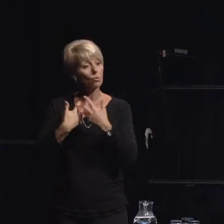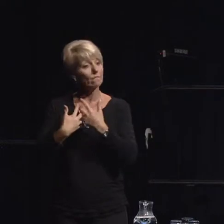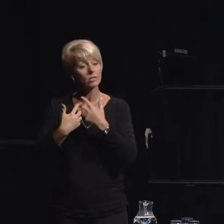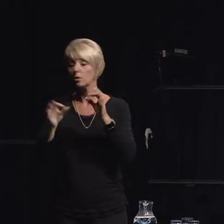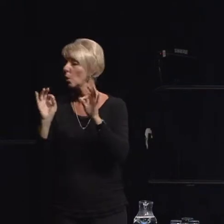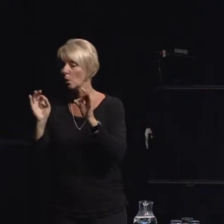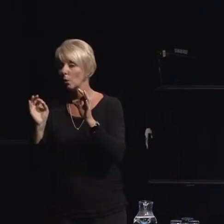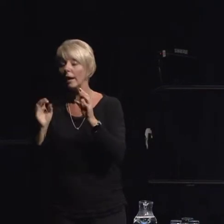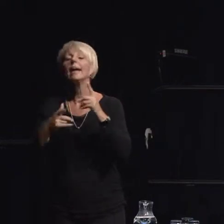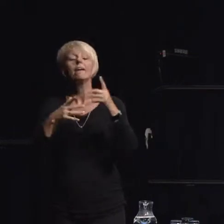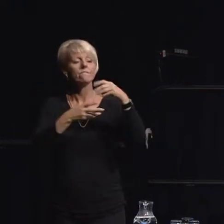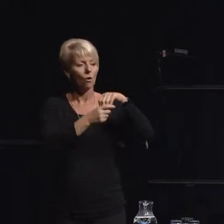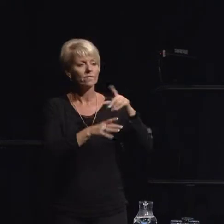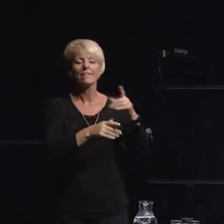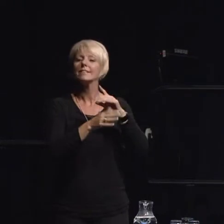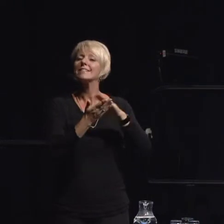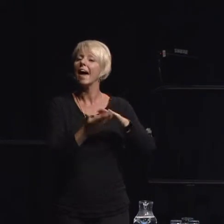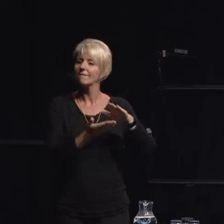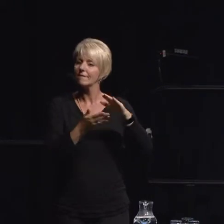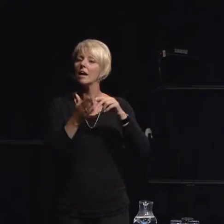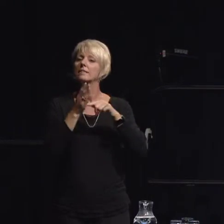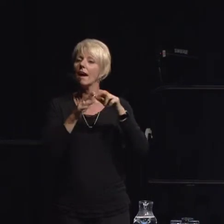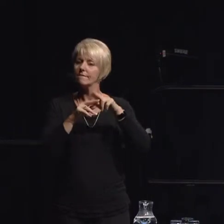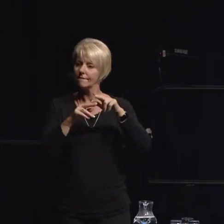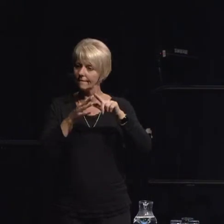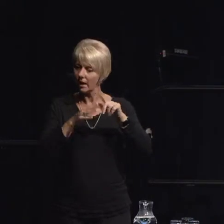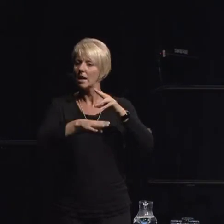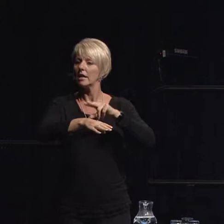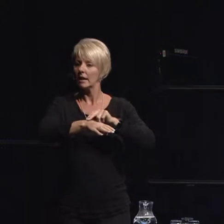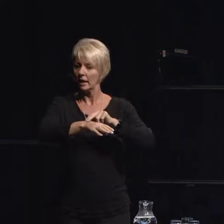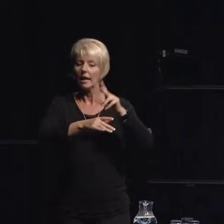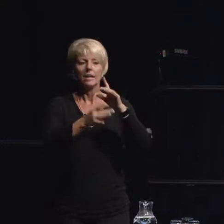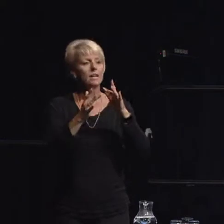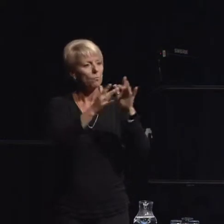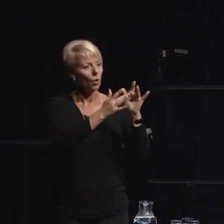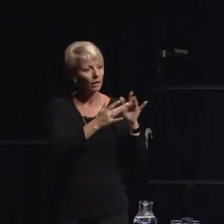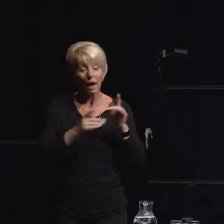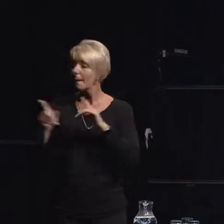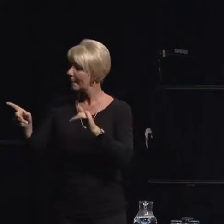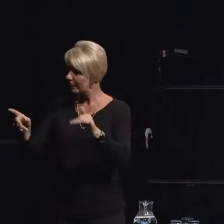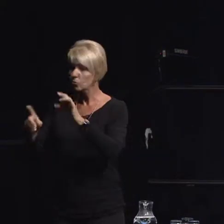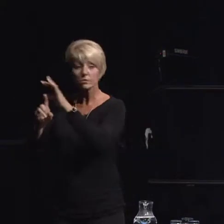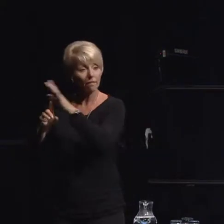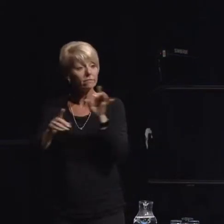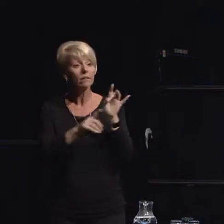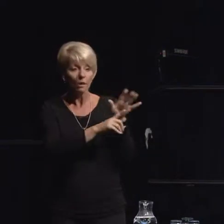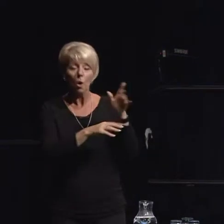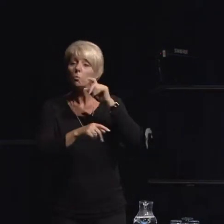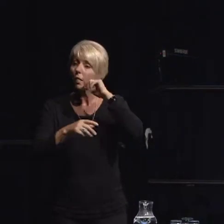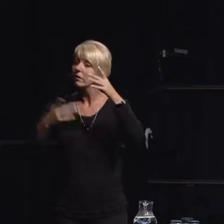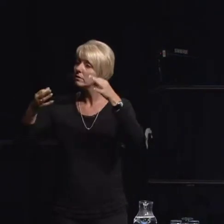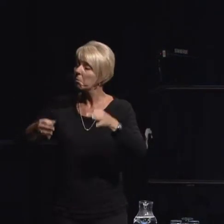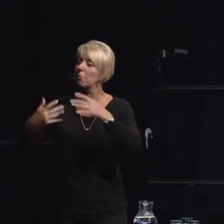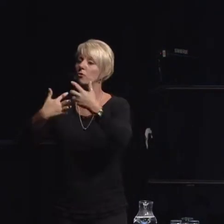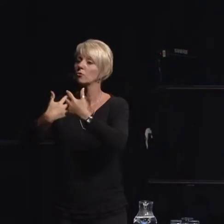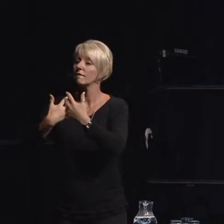part of the TAFE network, and we're proud of it. While some of you may choose the pathway onto a university next year or in the future, you will always